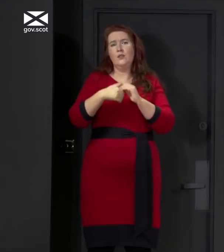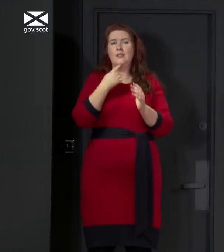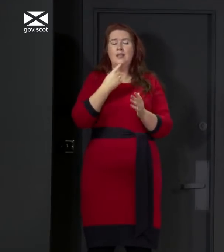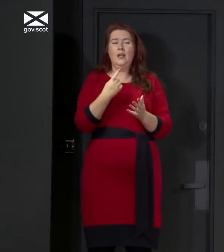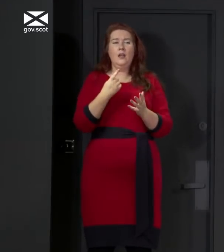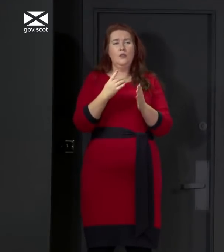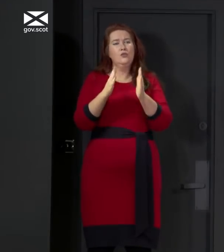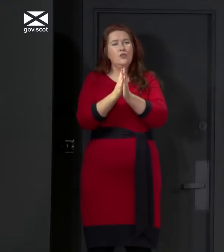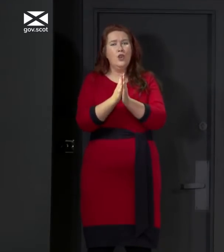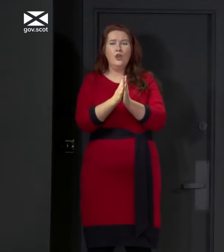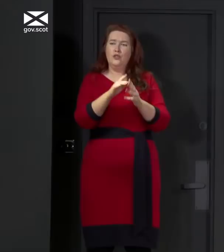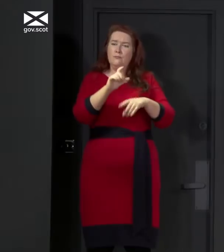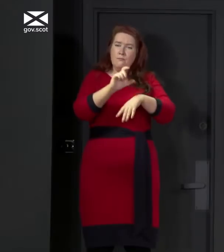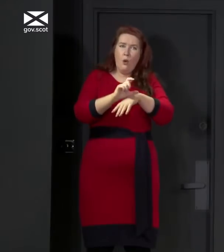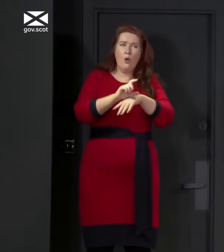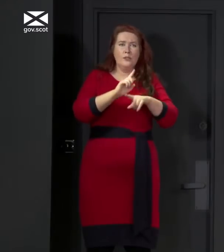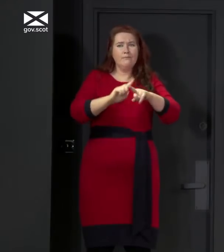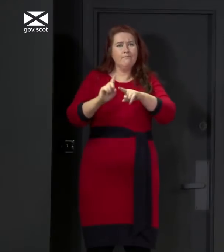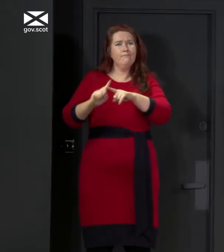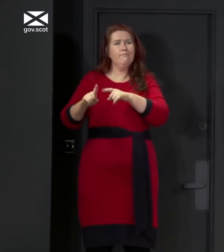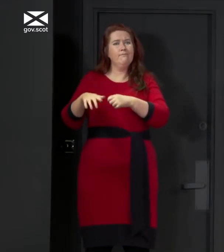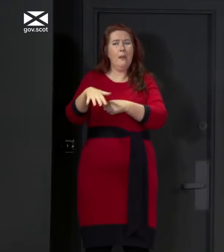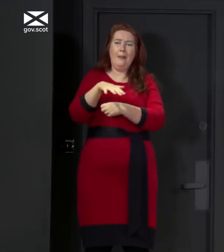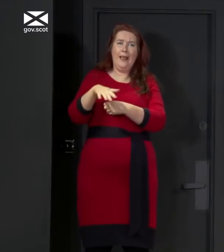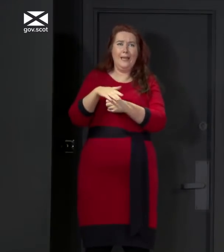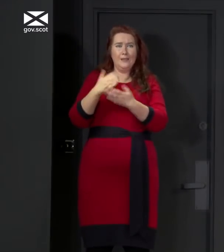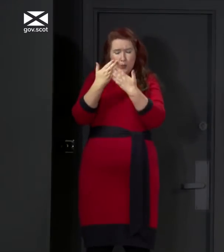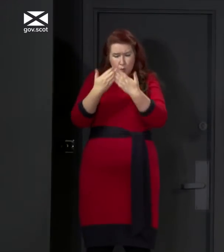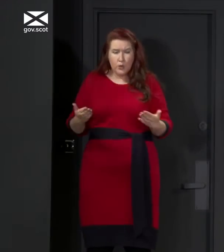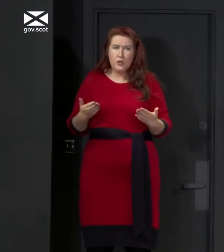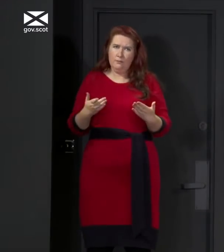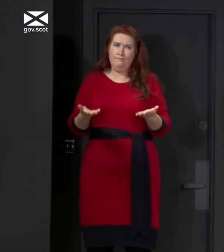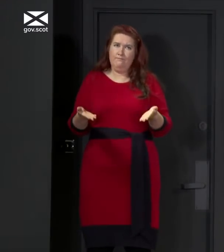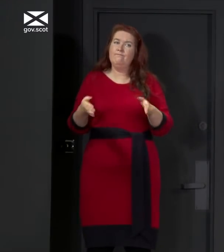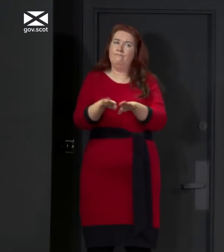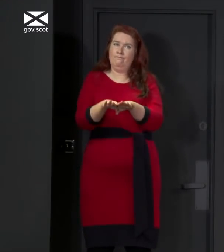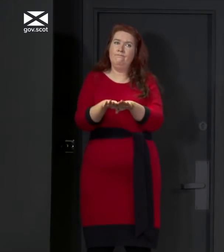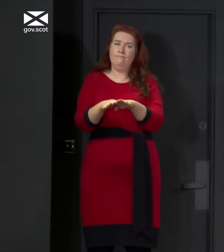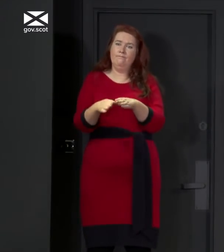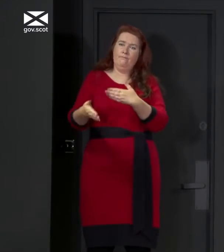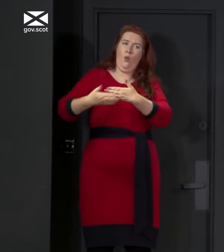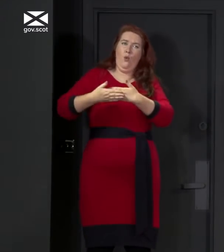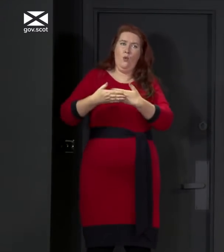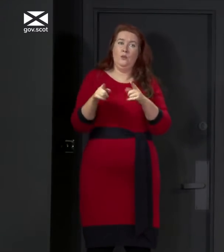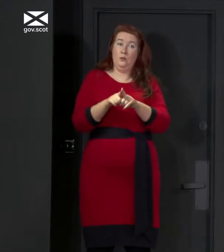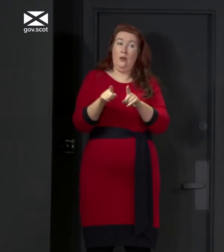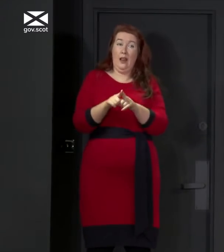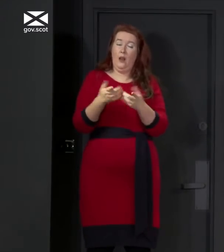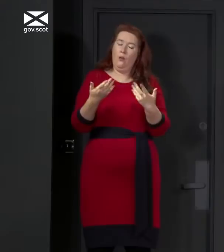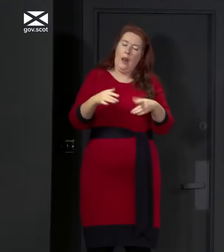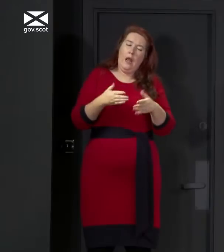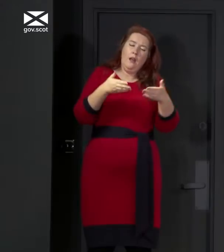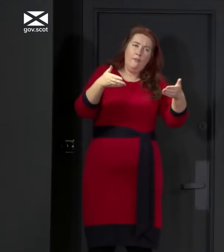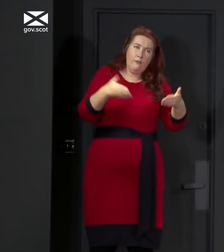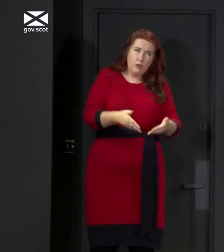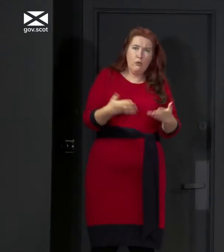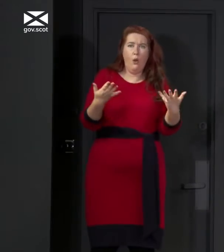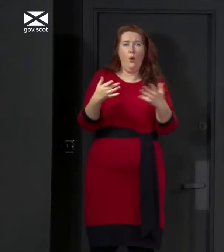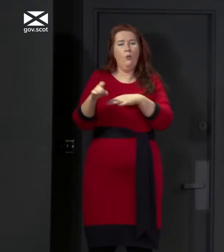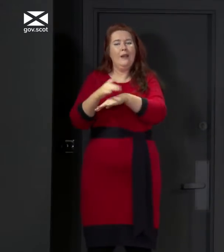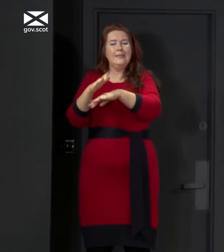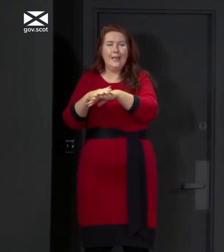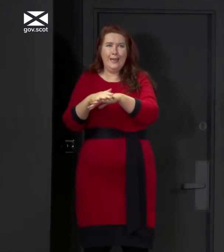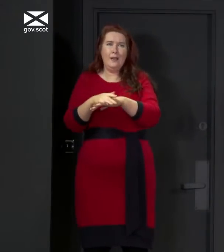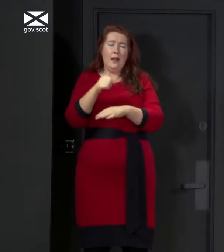of worship will close over this next period as well, except for funerals and weddings. I know for people in faith